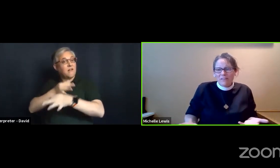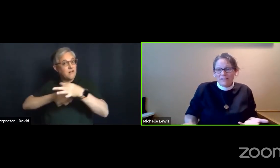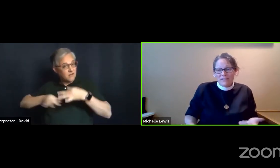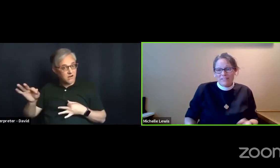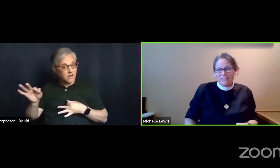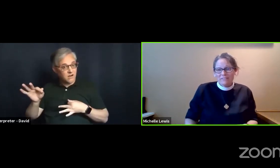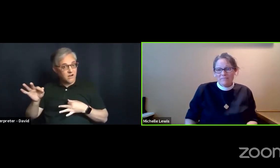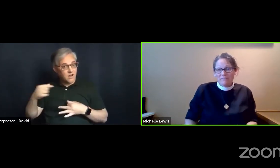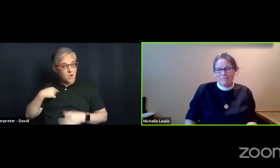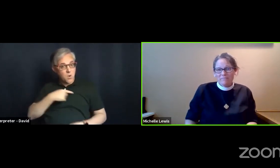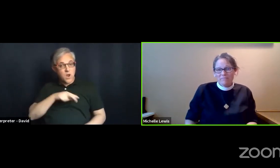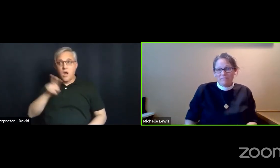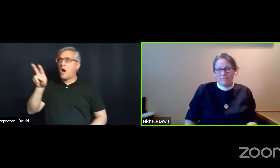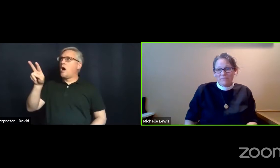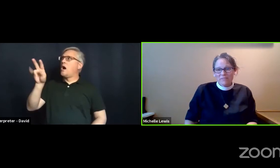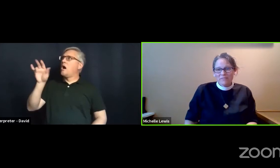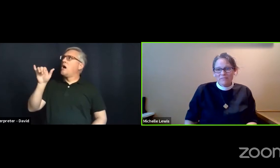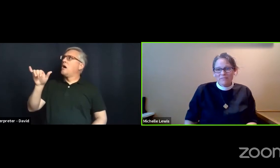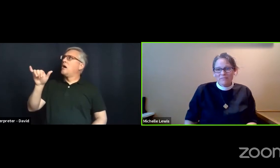God loves us.